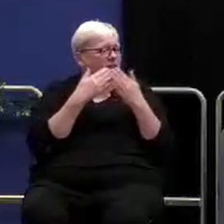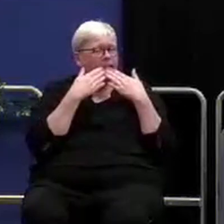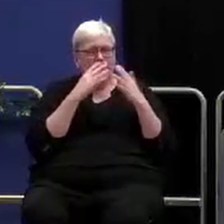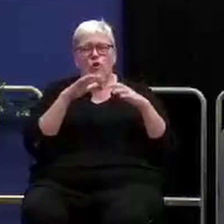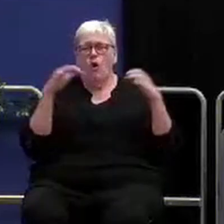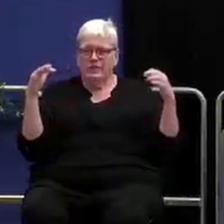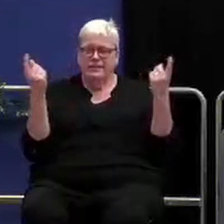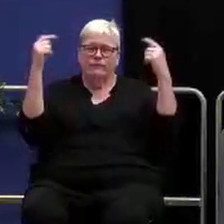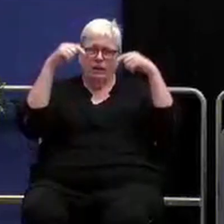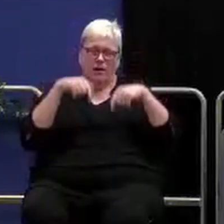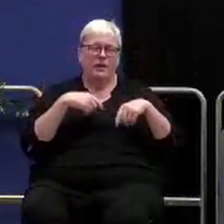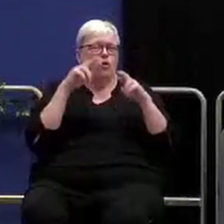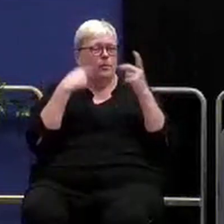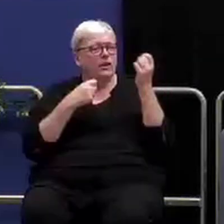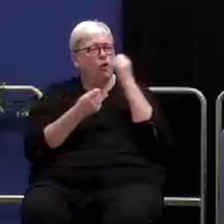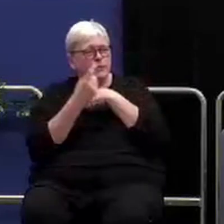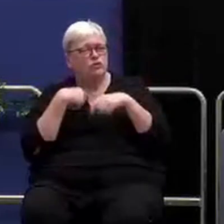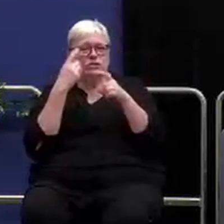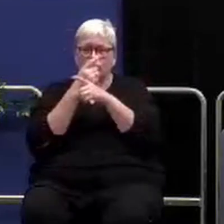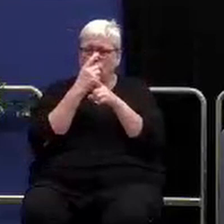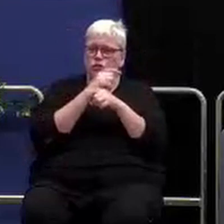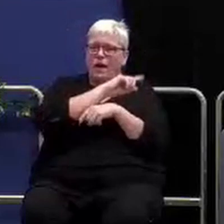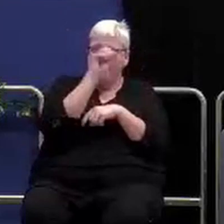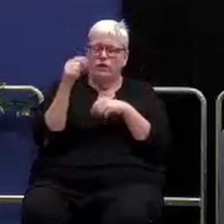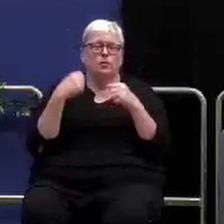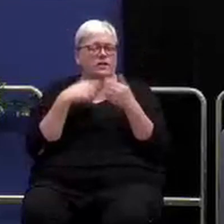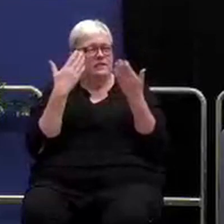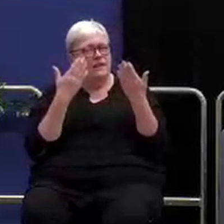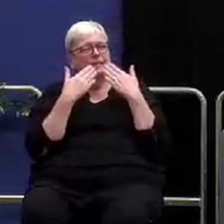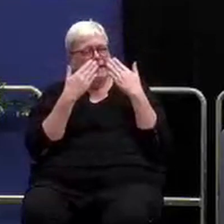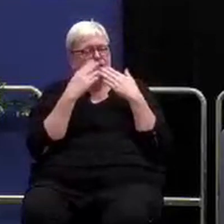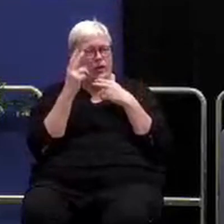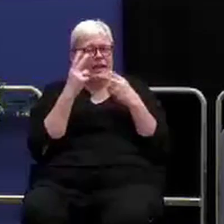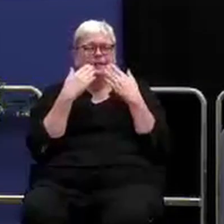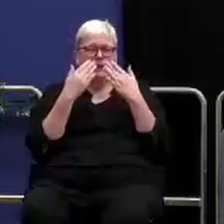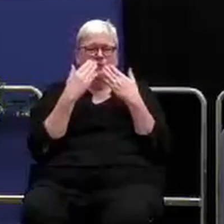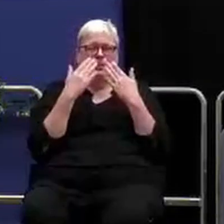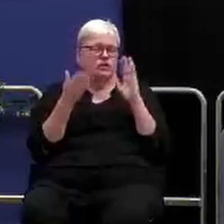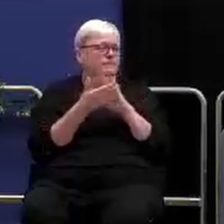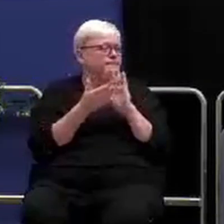audience, and hopefully we'll have the opportunity to have a chat with you afterwards. So thanks again, and goodbye.